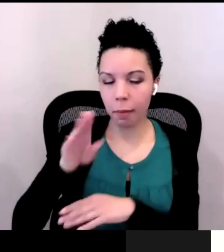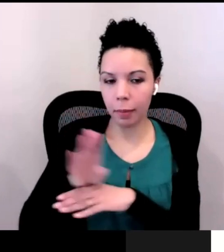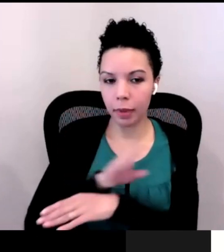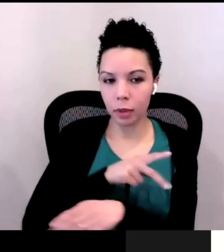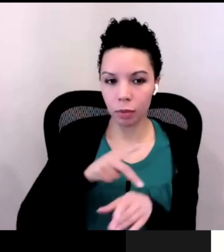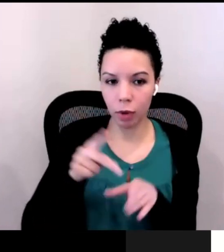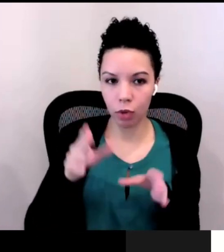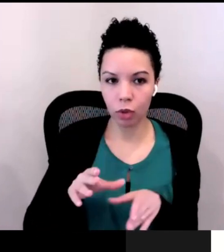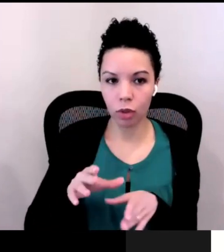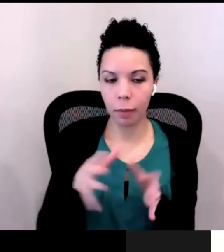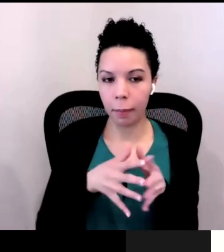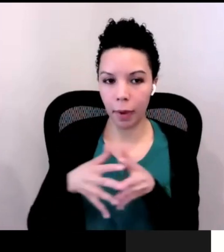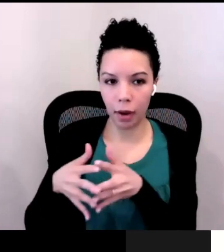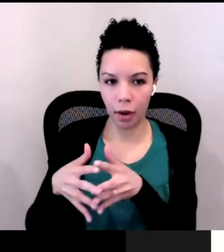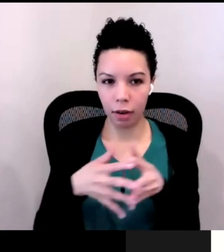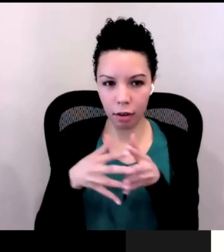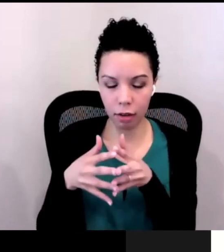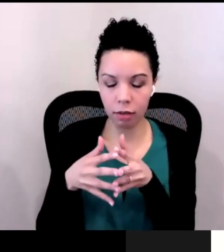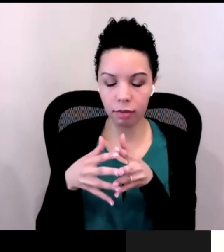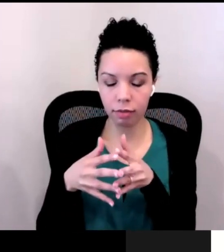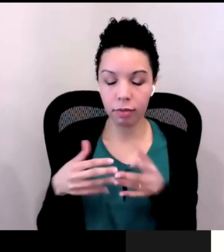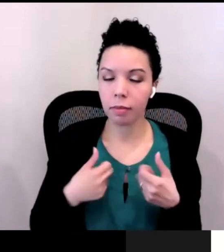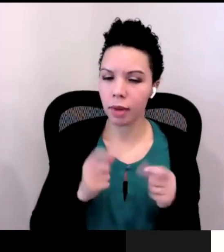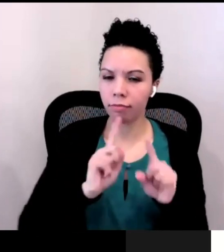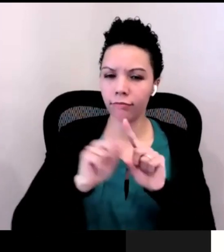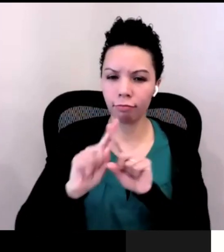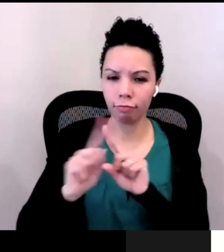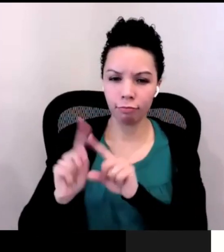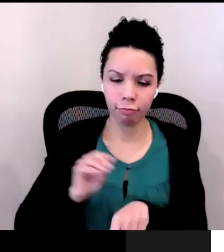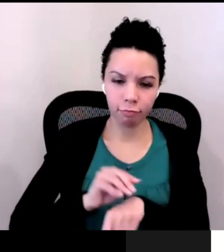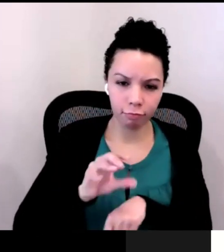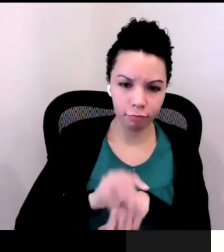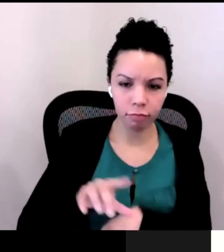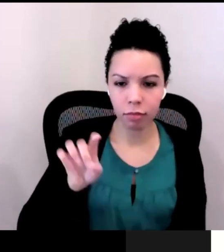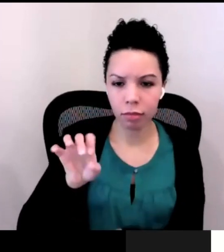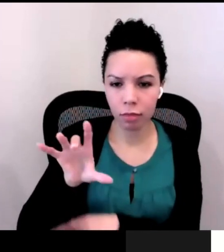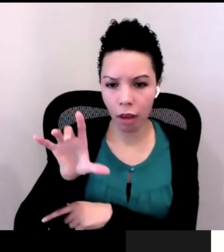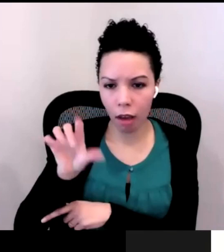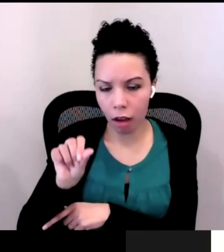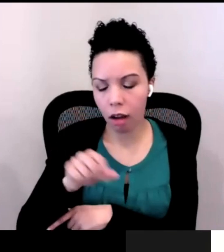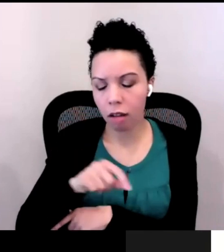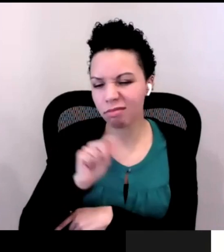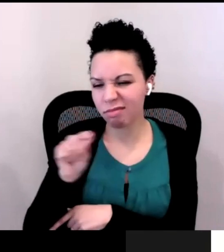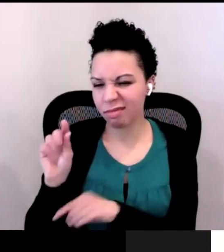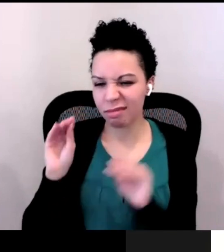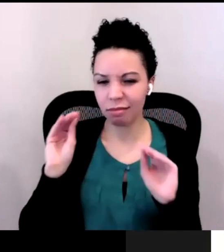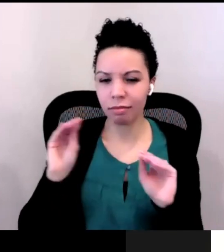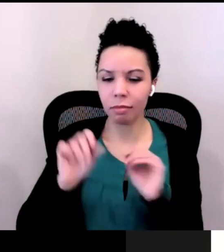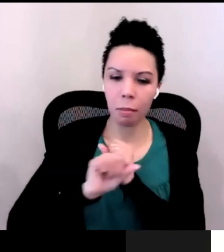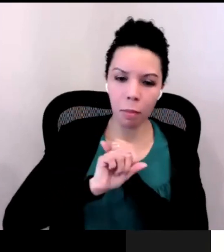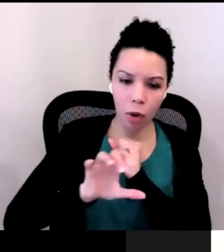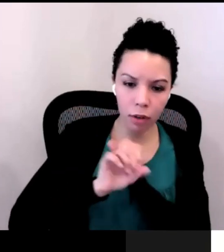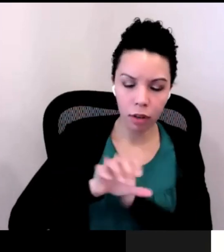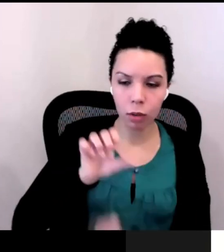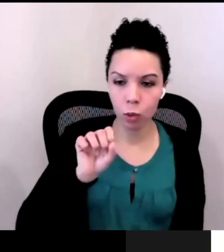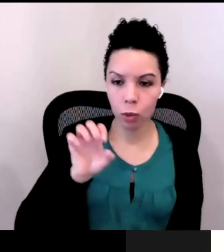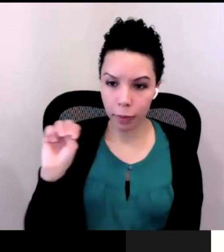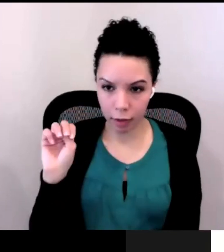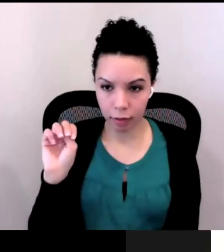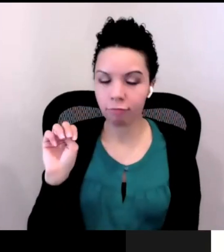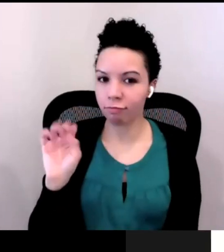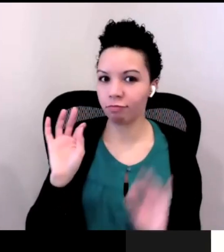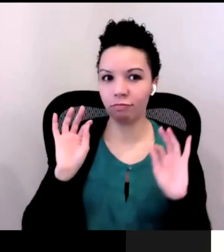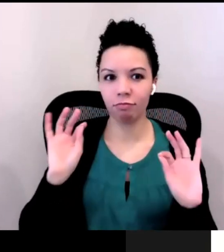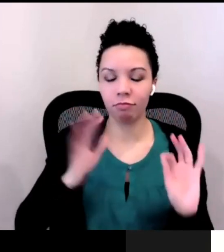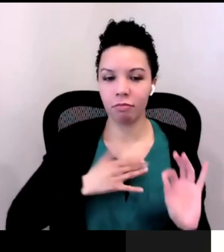of different advisors here, DECA advisors, different classes that teach marketing and social media. Perfect, so glad to have you.